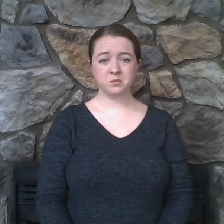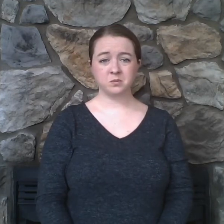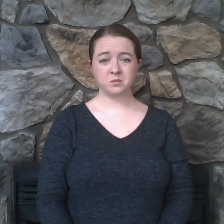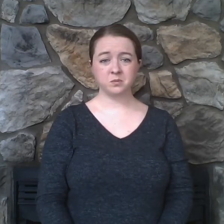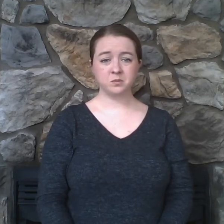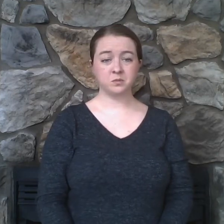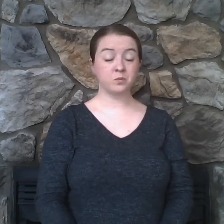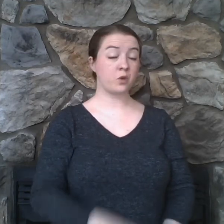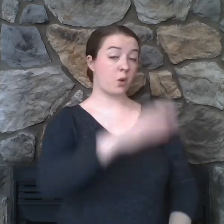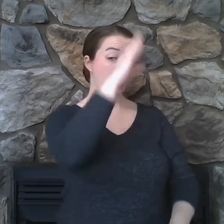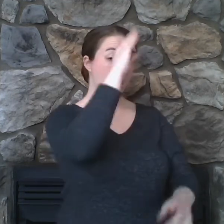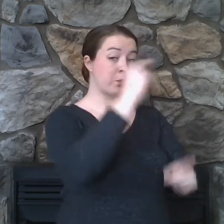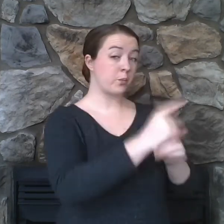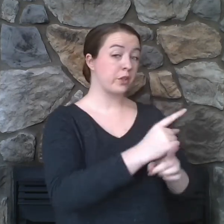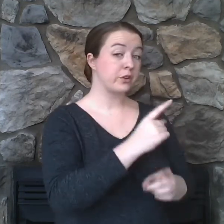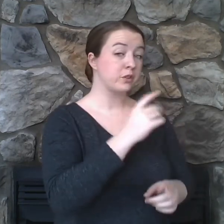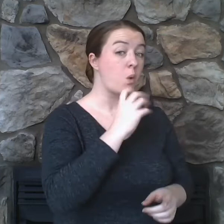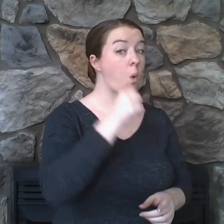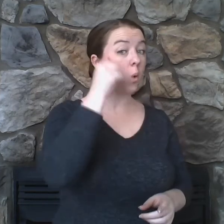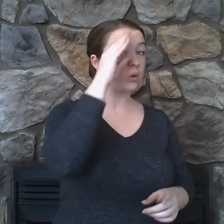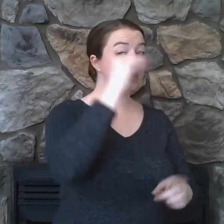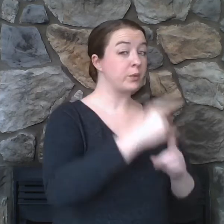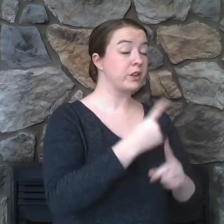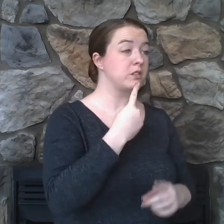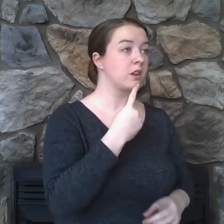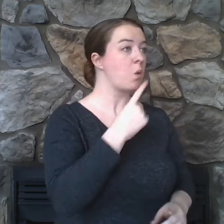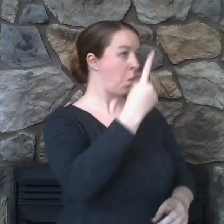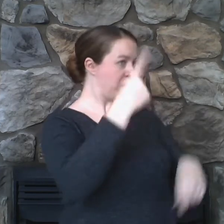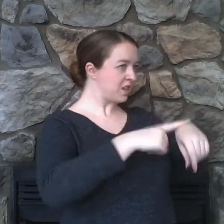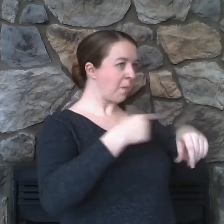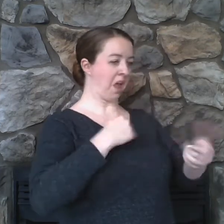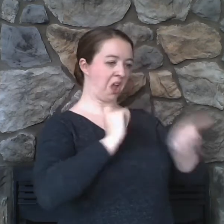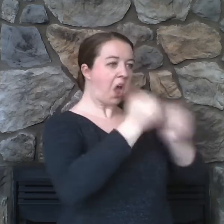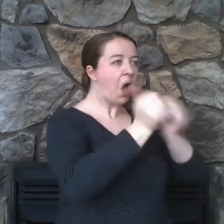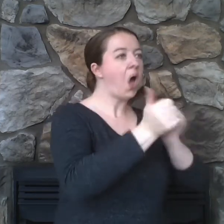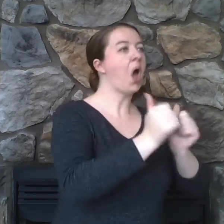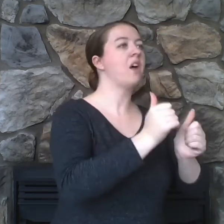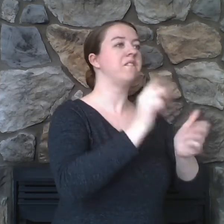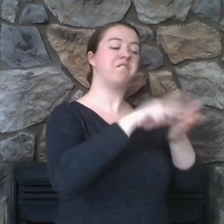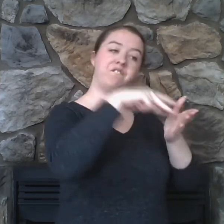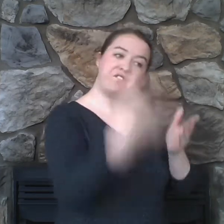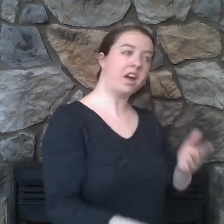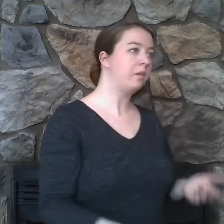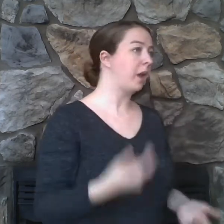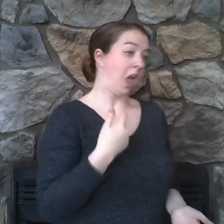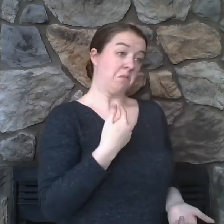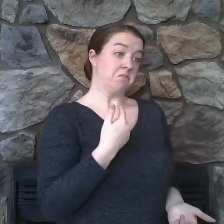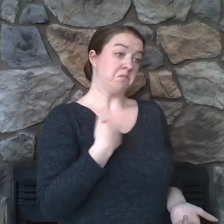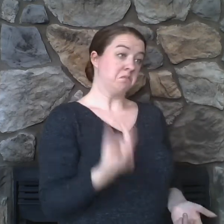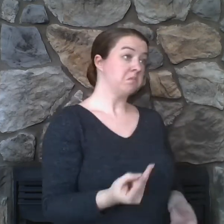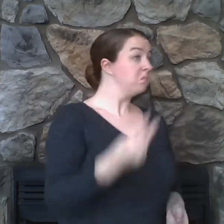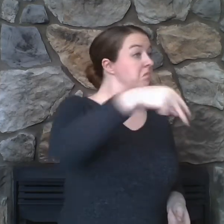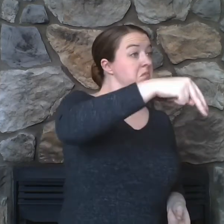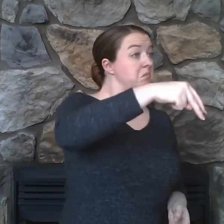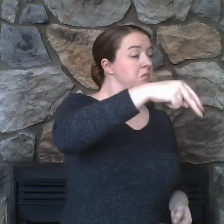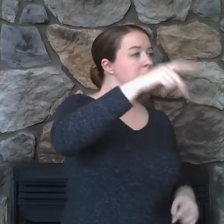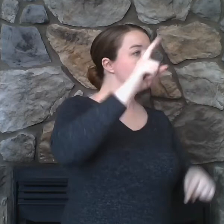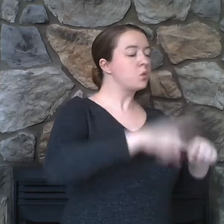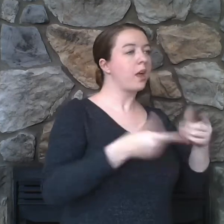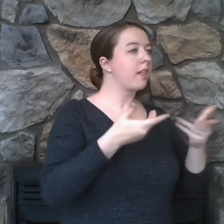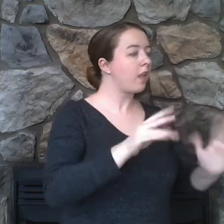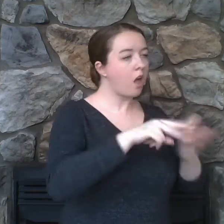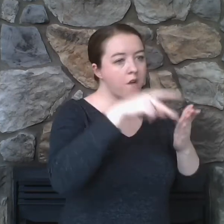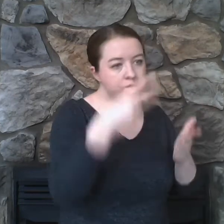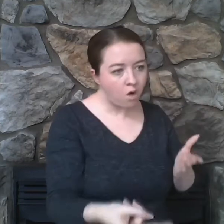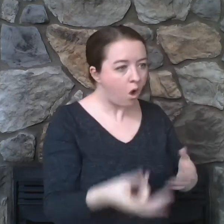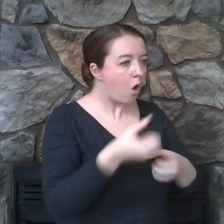One time I fell running a race, her older brother said. Then I picked myself up. You can't let a fall